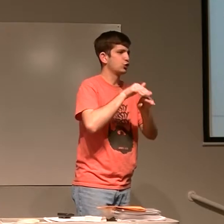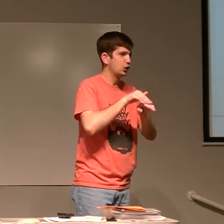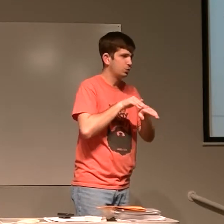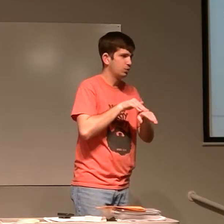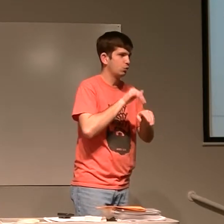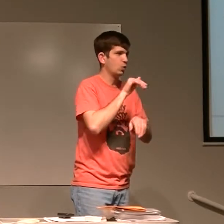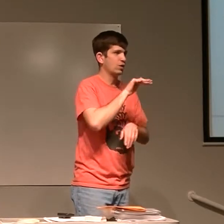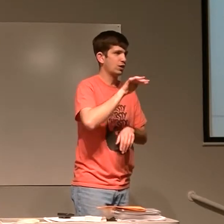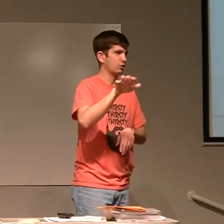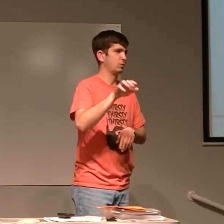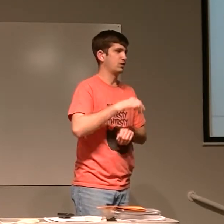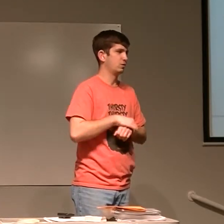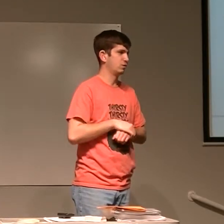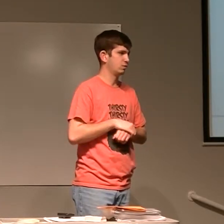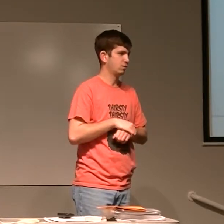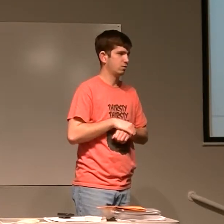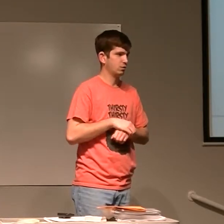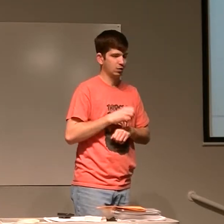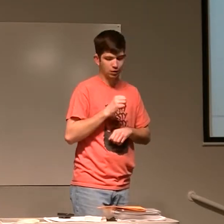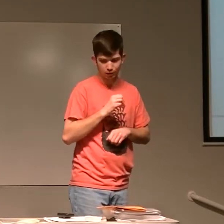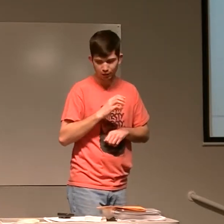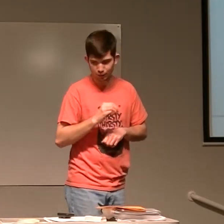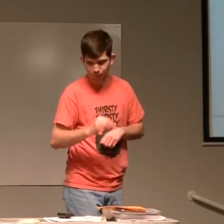slow with finger spell.